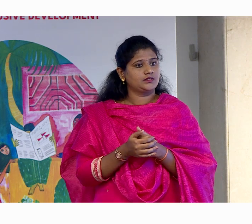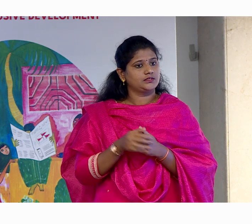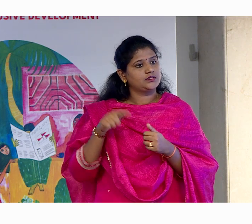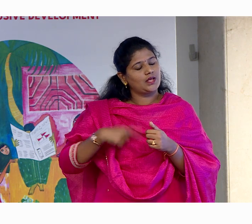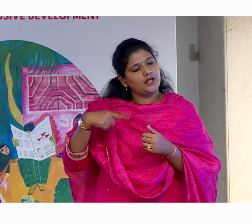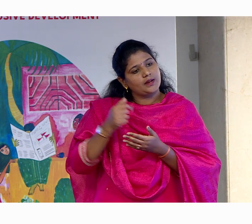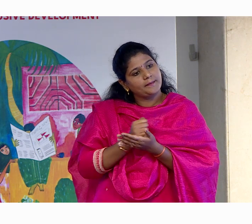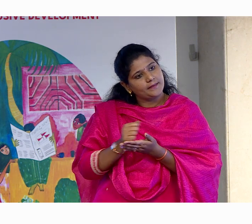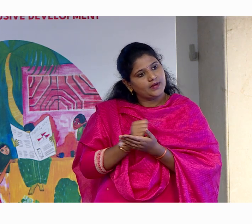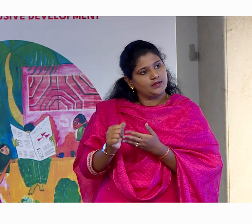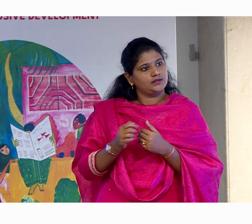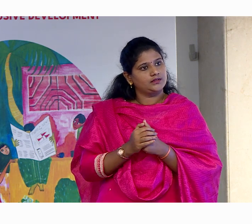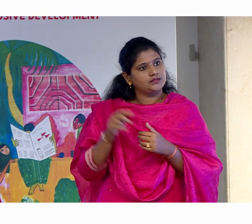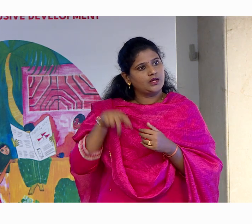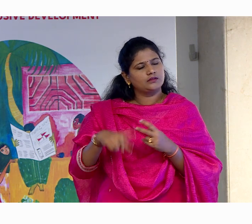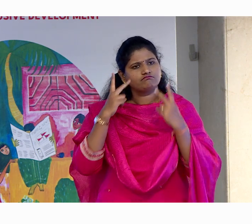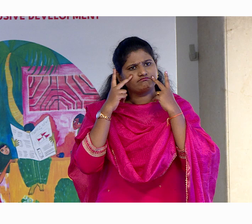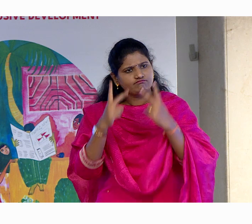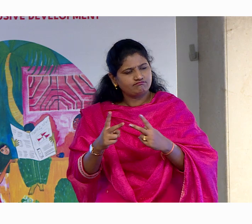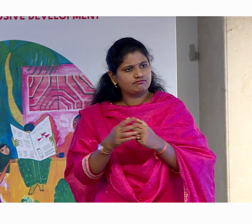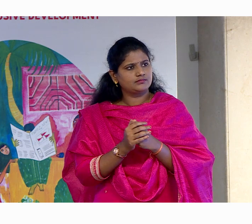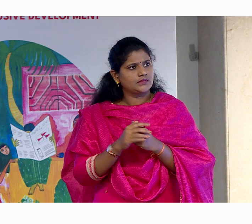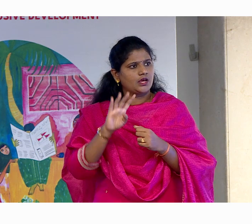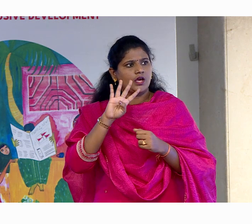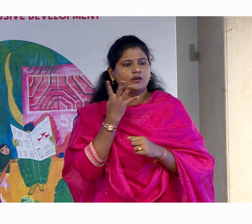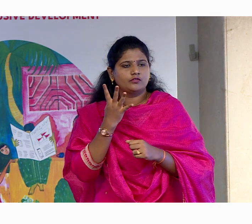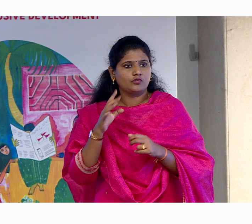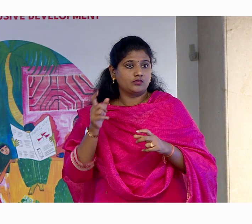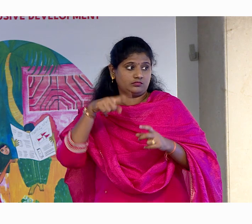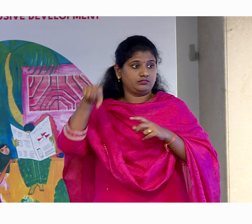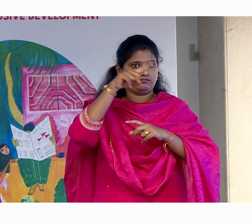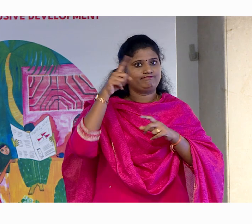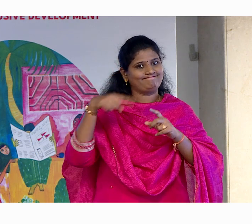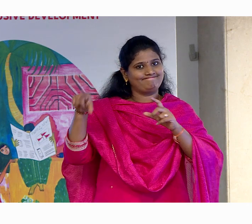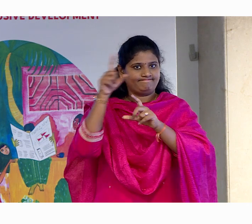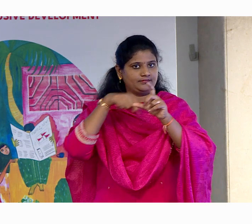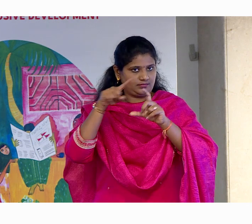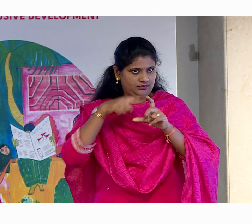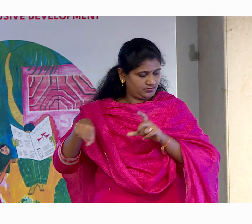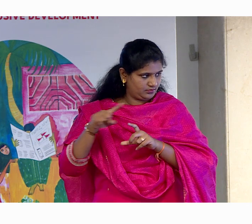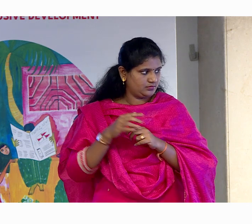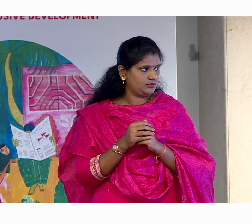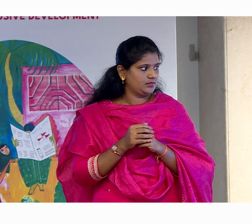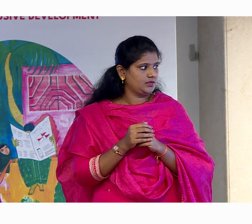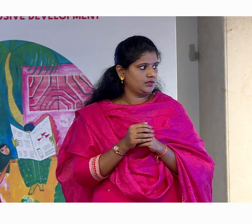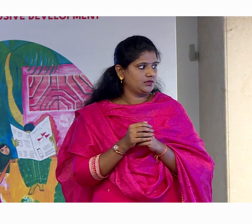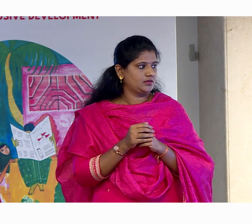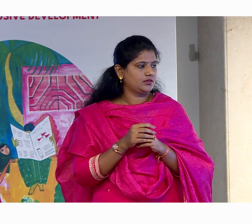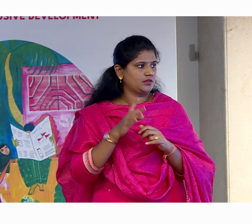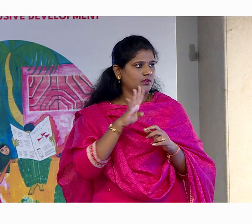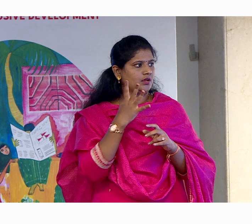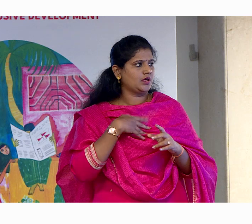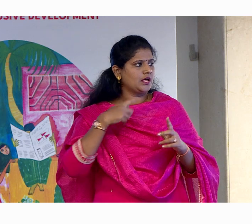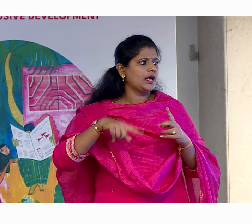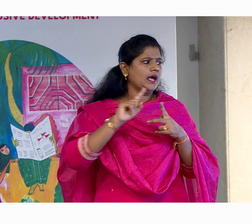practice. And you can see from this that it's got 4 circles. And I'm just briefly going to go through each